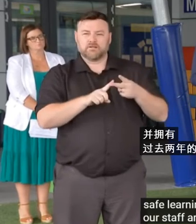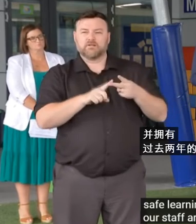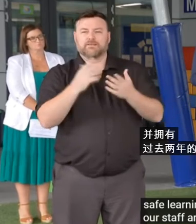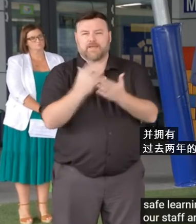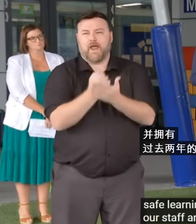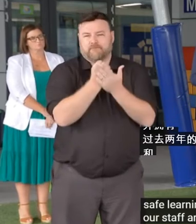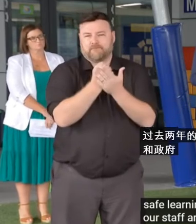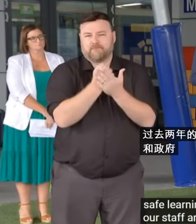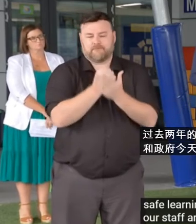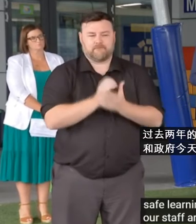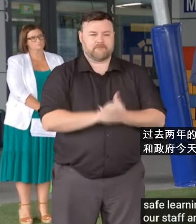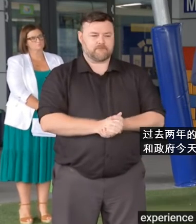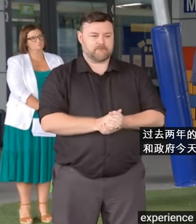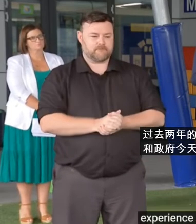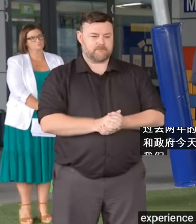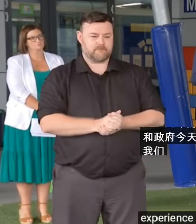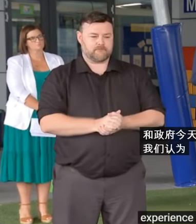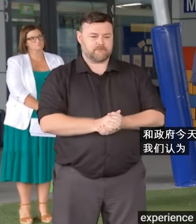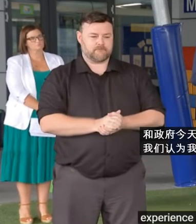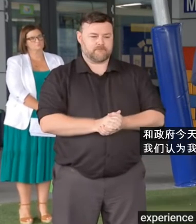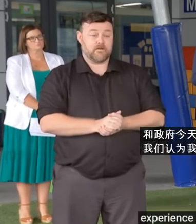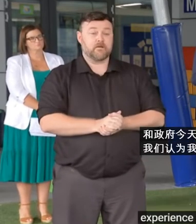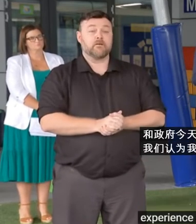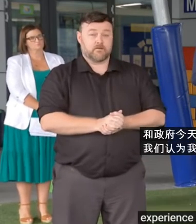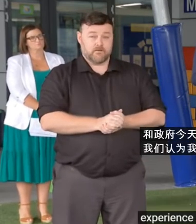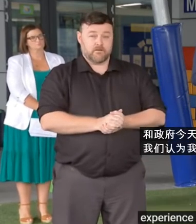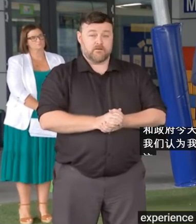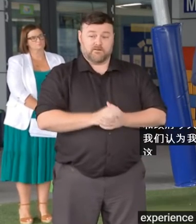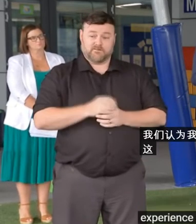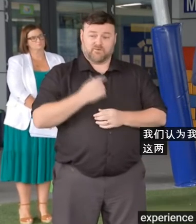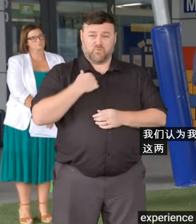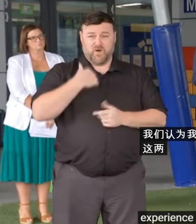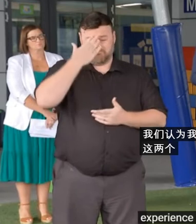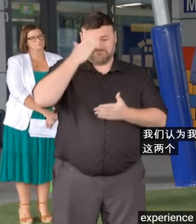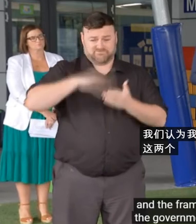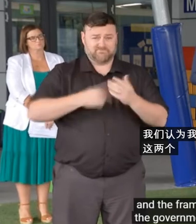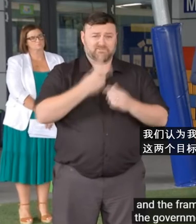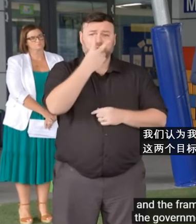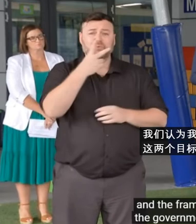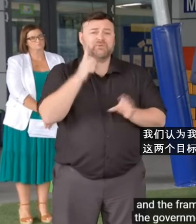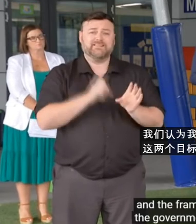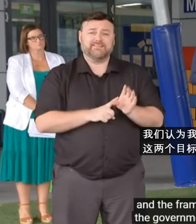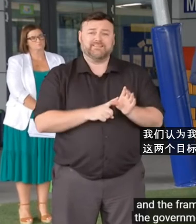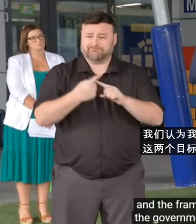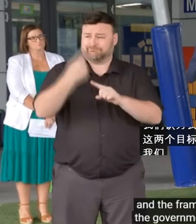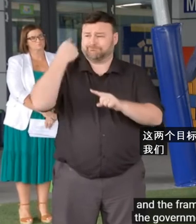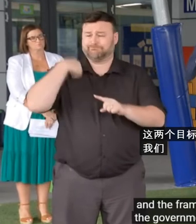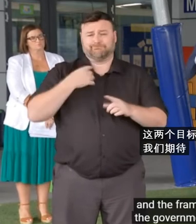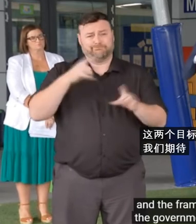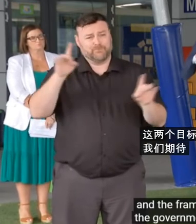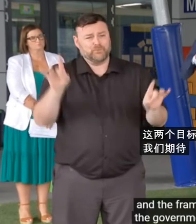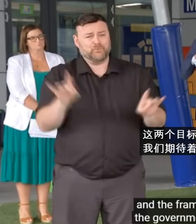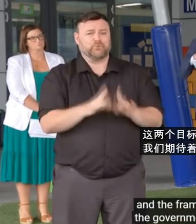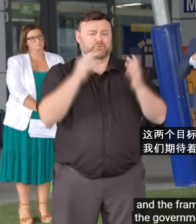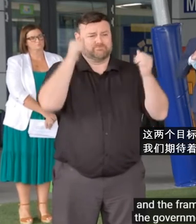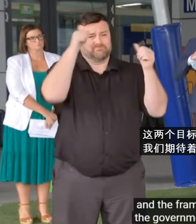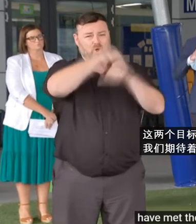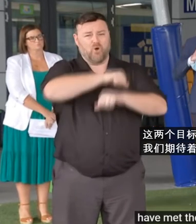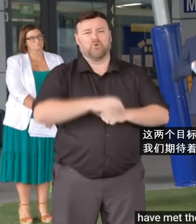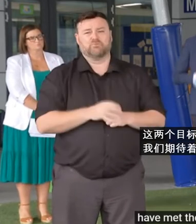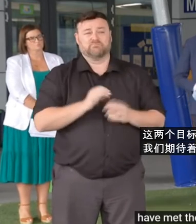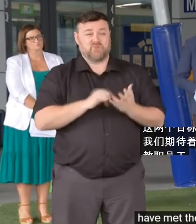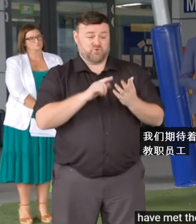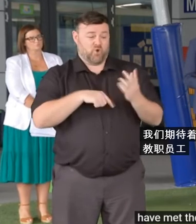2 years and the framework announced by the government today, we think we have met those two objectives to the extent that we are looking forward